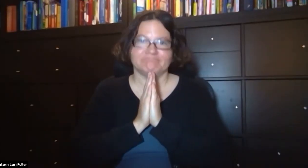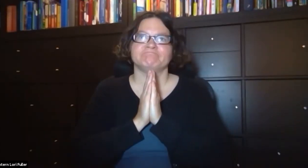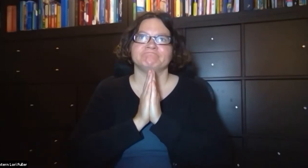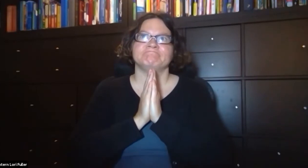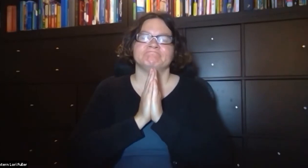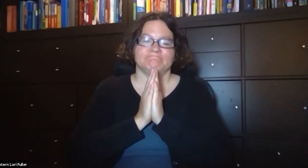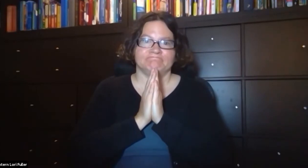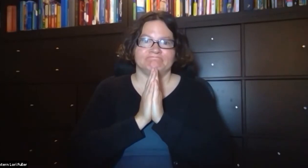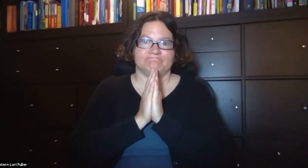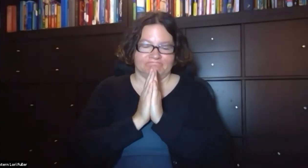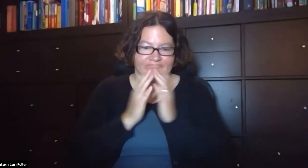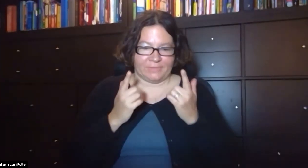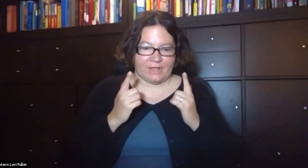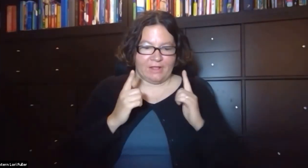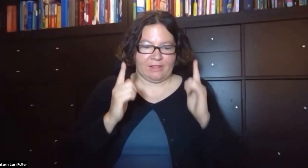Let us pray.